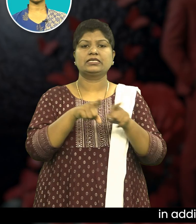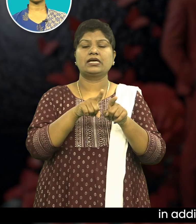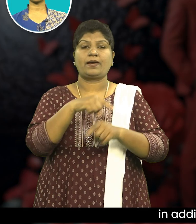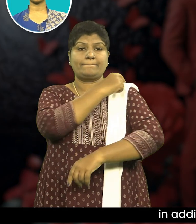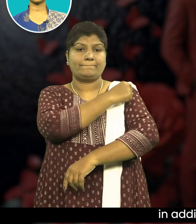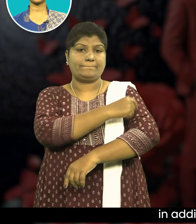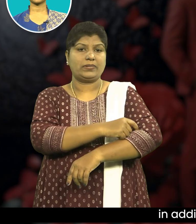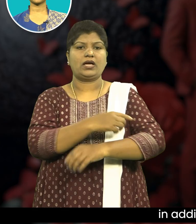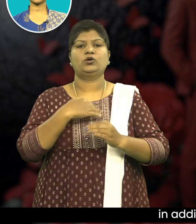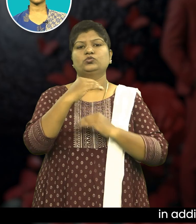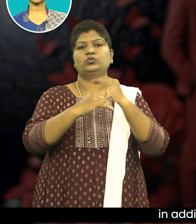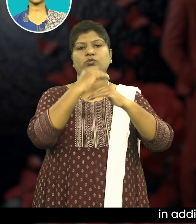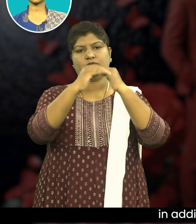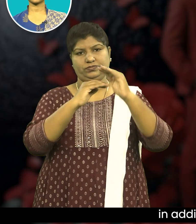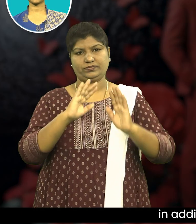growth.